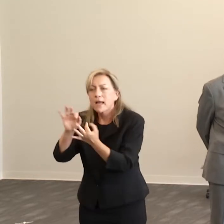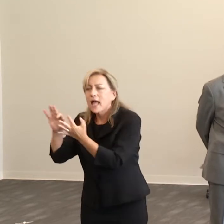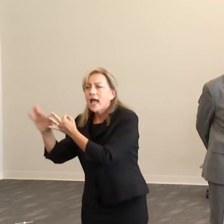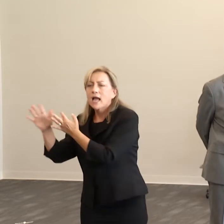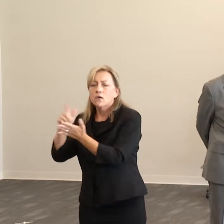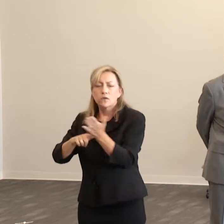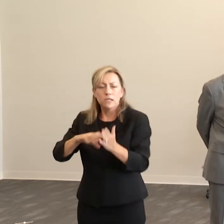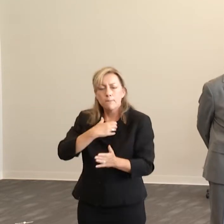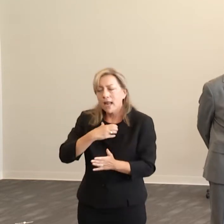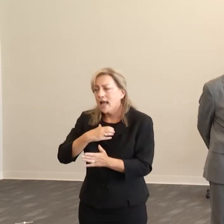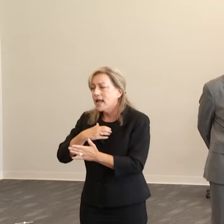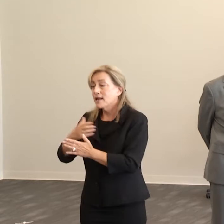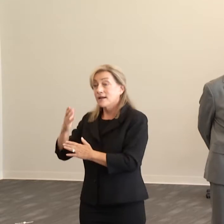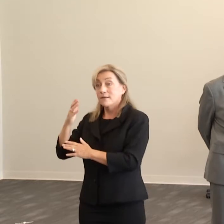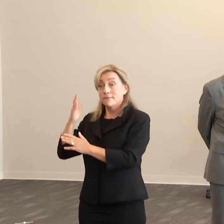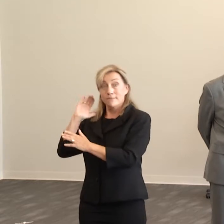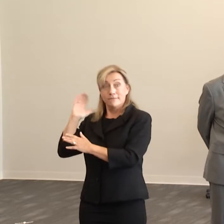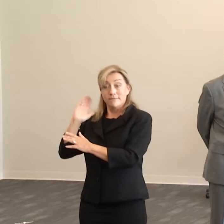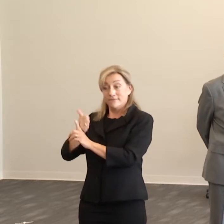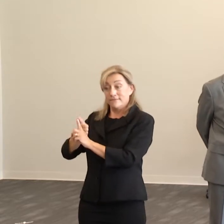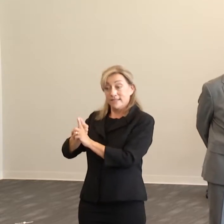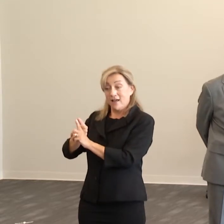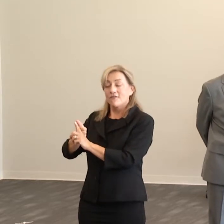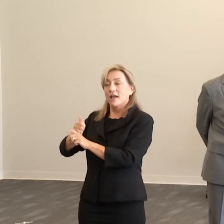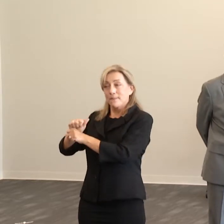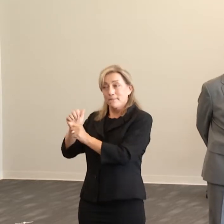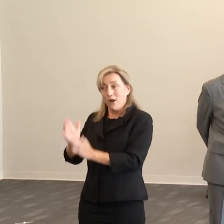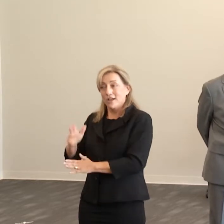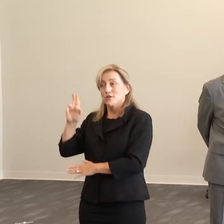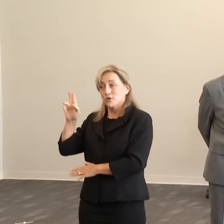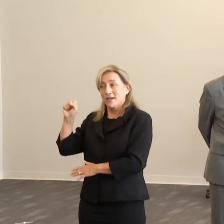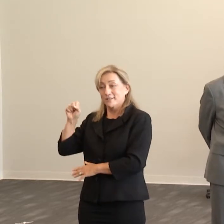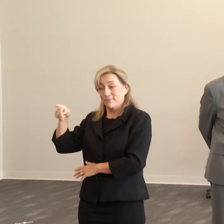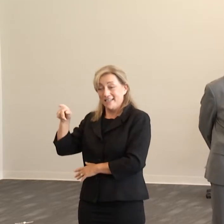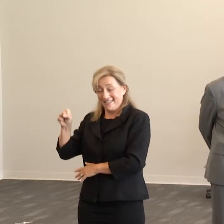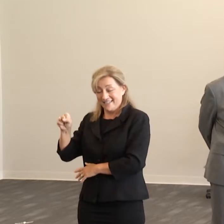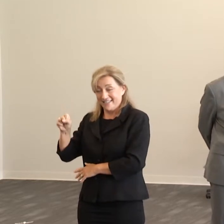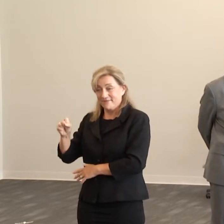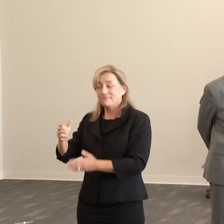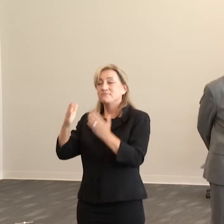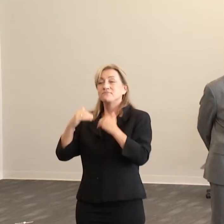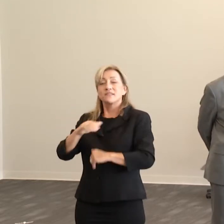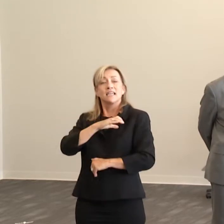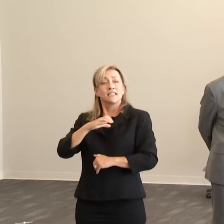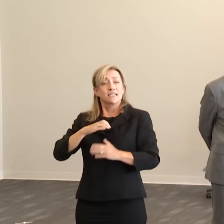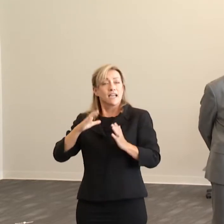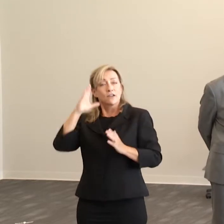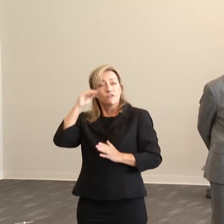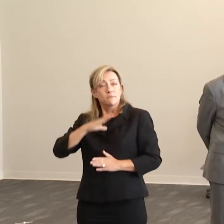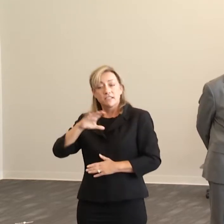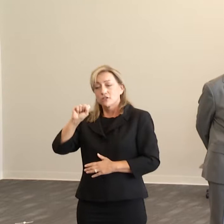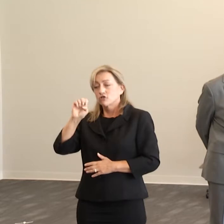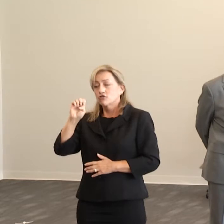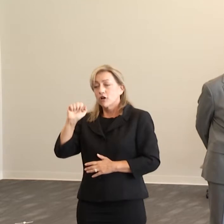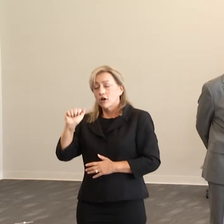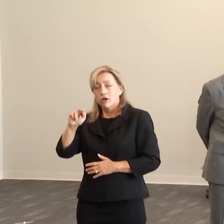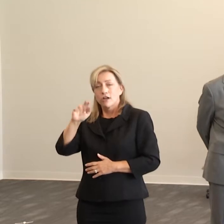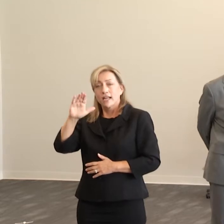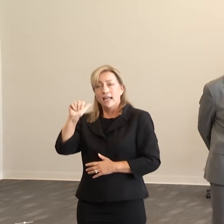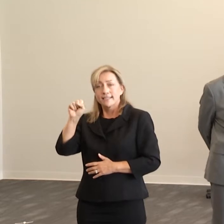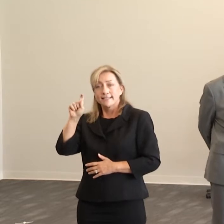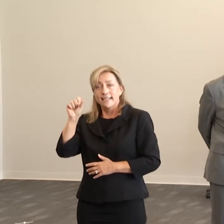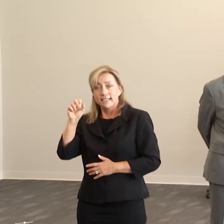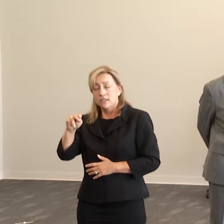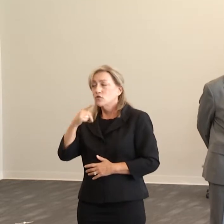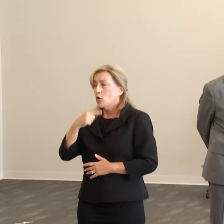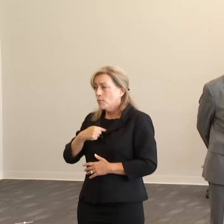Postal Service. He was once an employee there. Congressman Sean Casten tells me that he's gotten over 2,000 calls to his